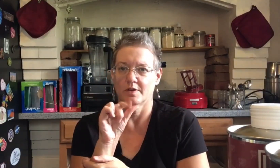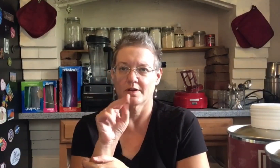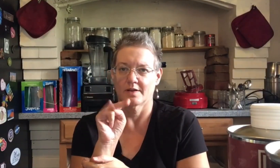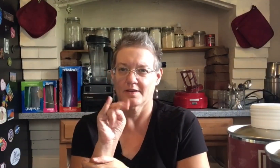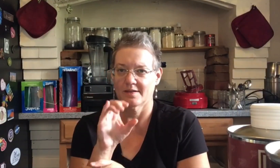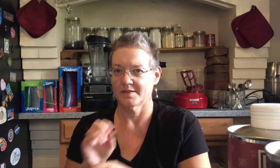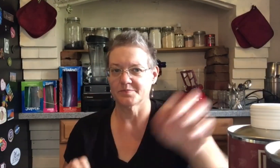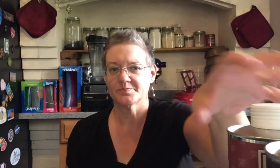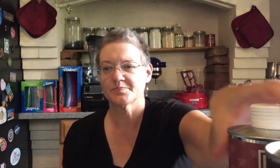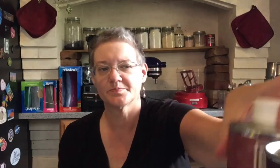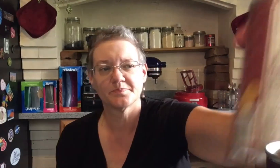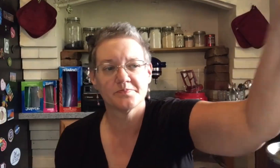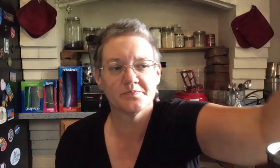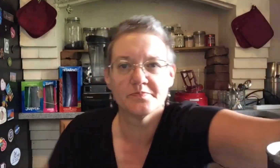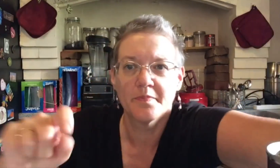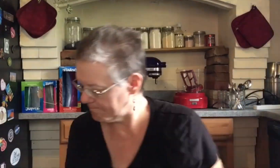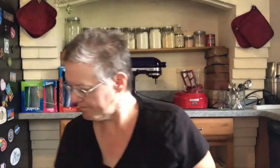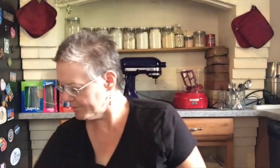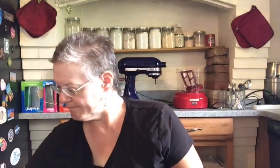Again, they're not organic.